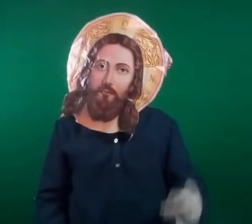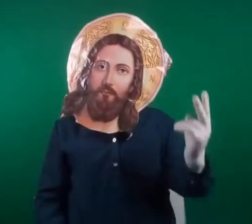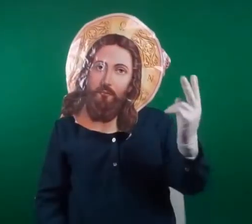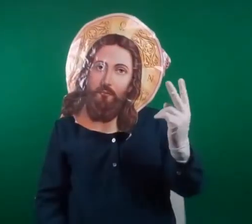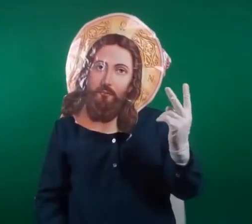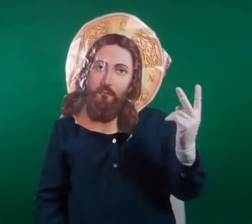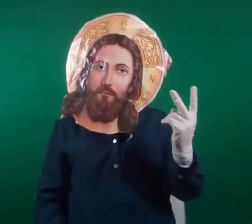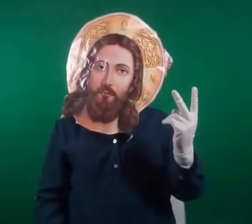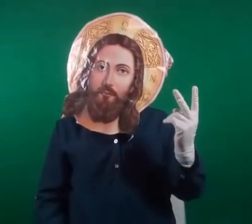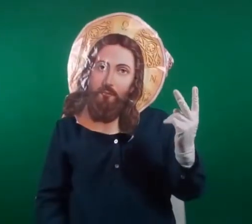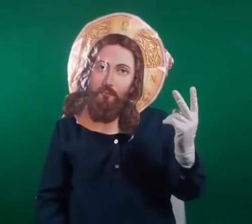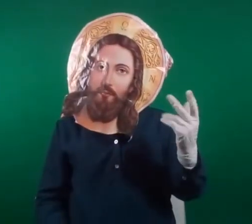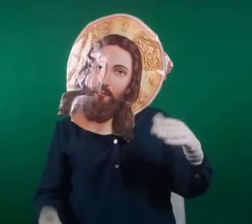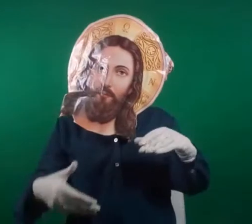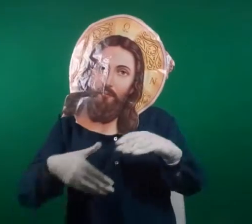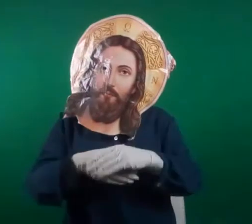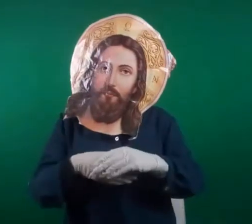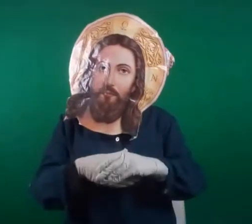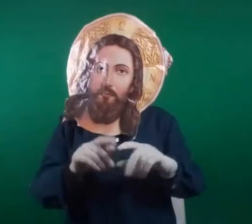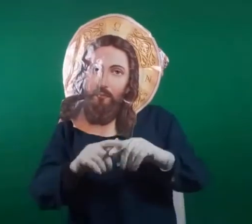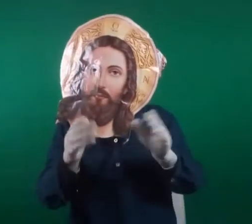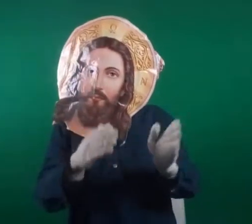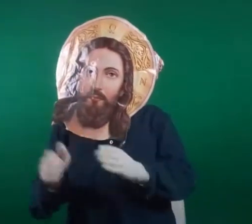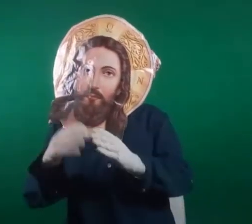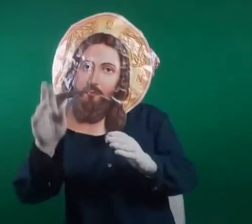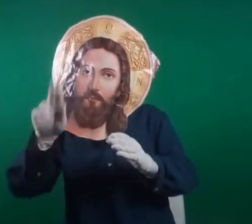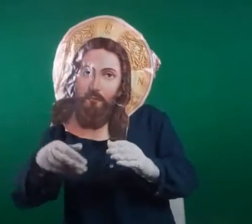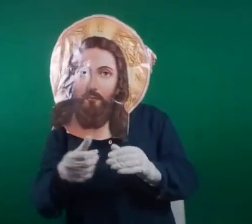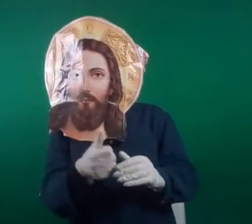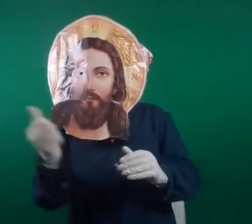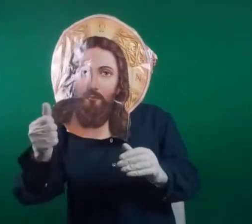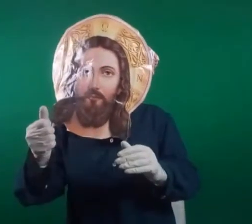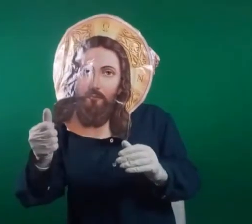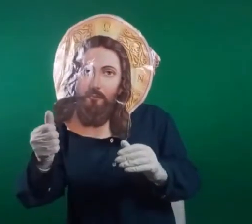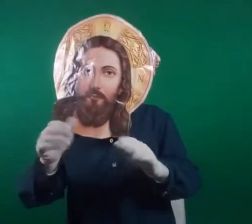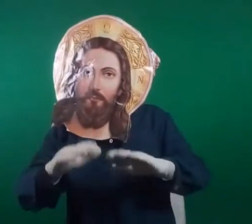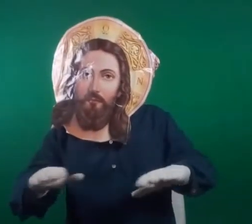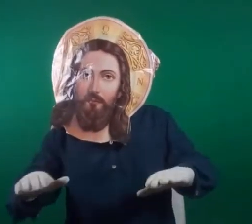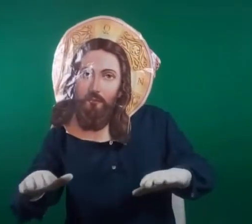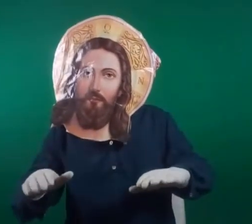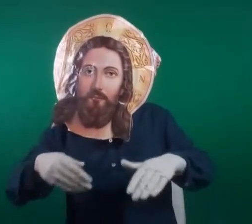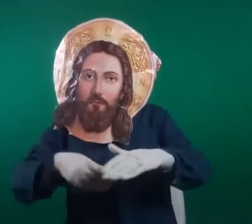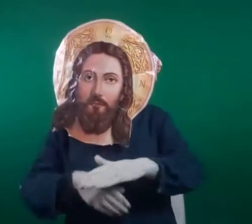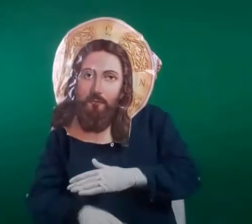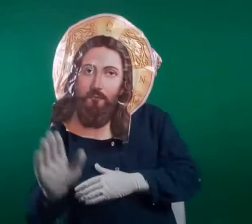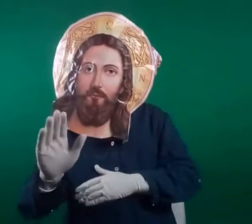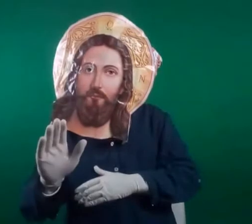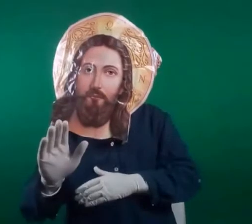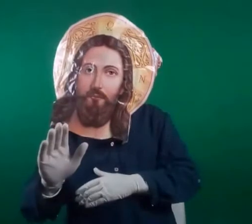No couple should ever engage in any activity which can bring another child into the world, unless